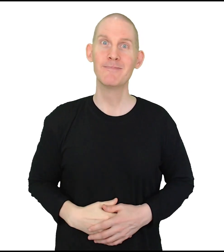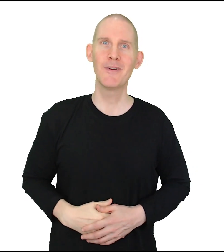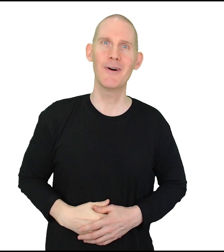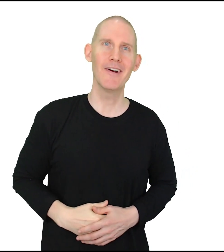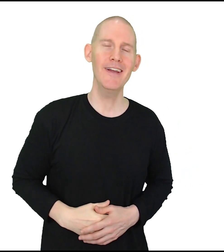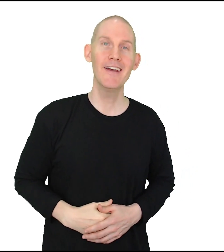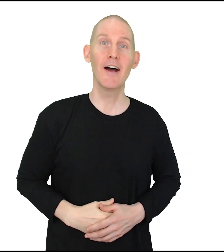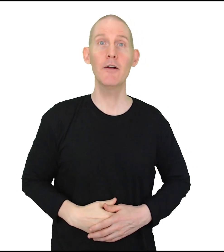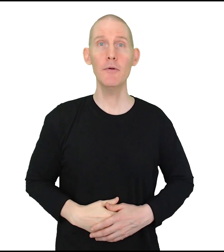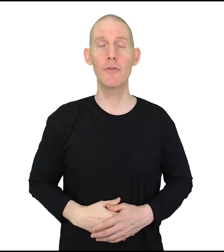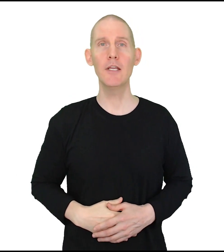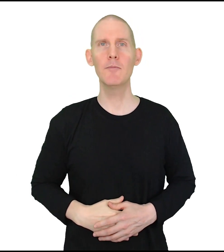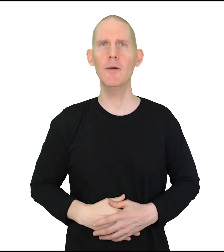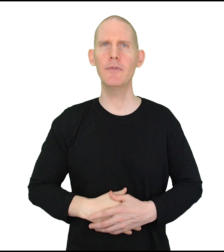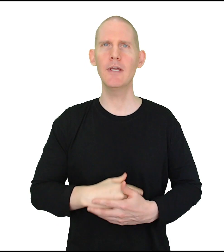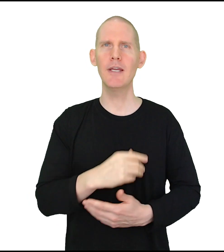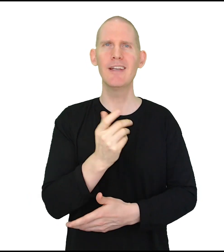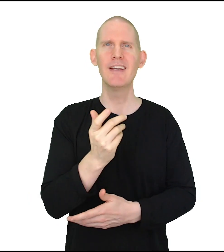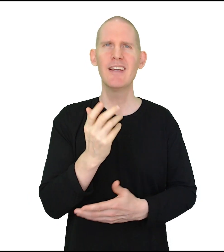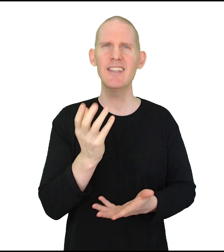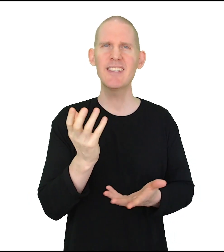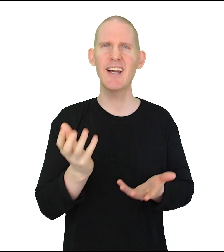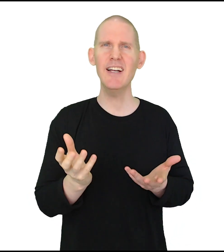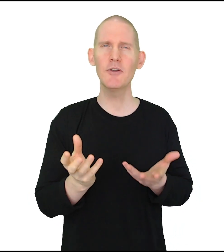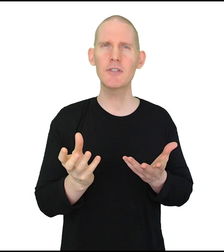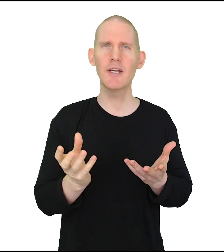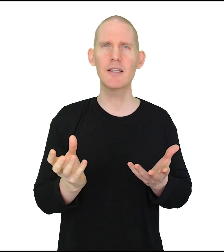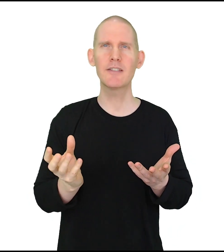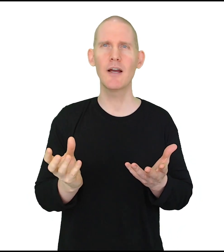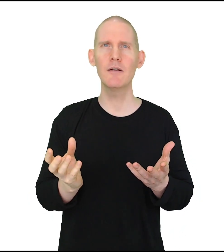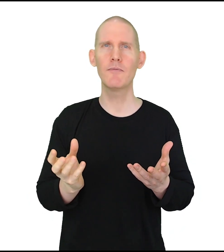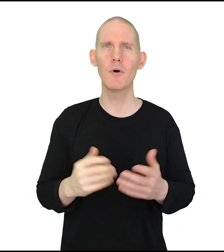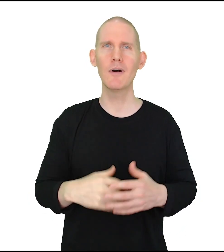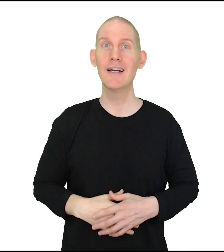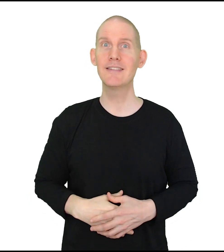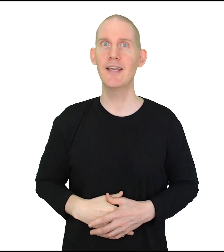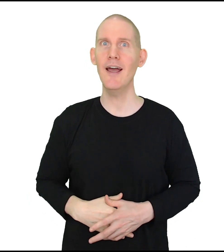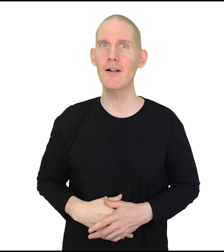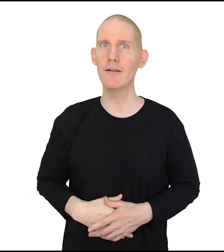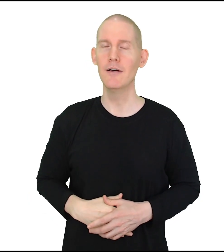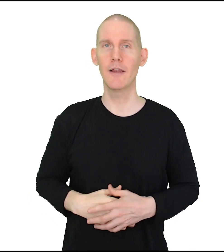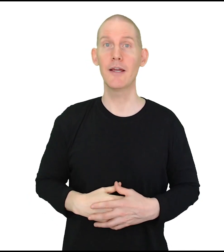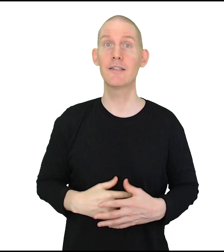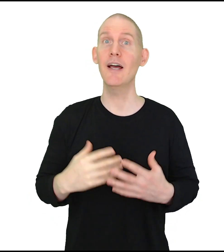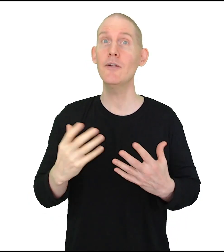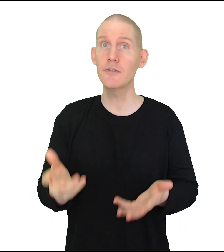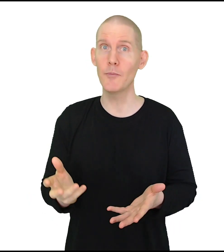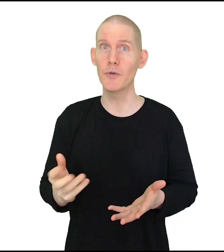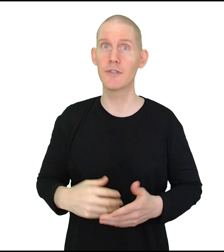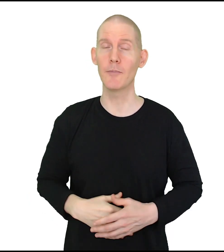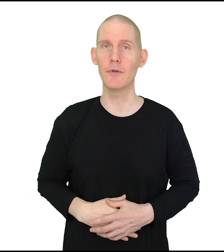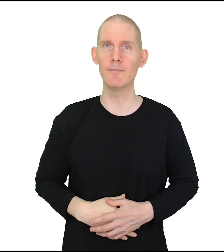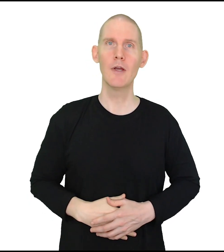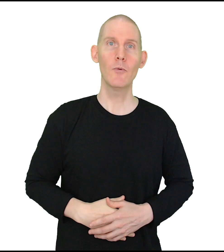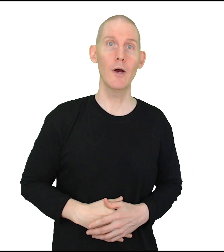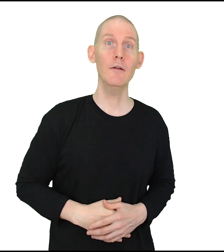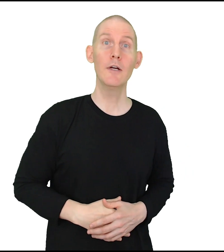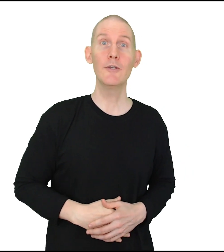All right, another thing, you might be thinking, this kind of looks like the sign for tell, like tell someone something. Well, you